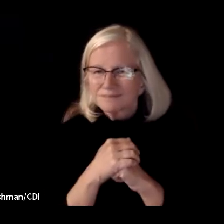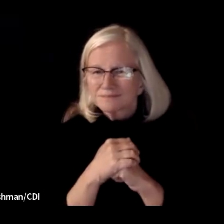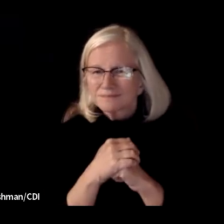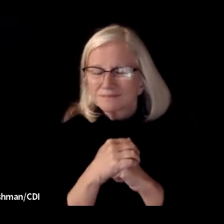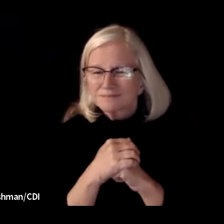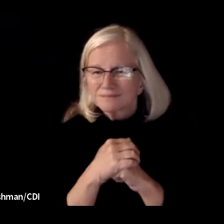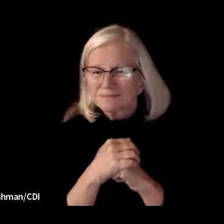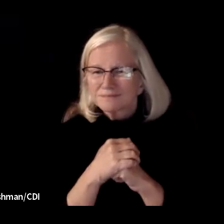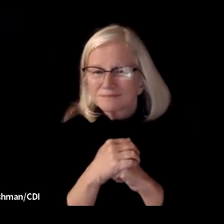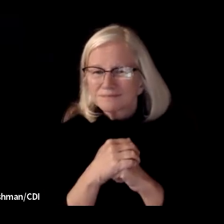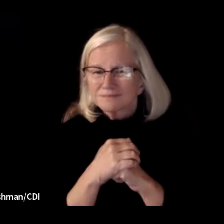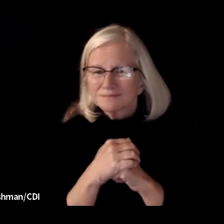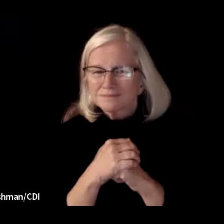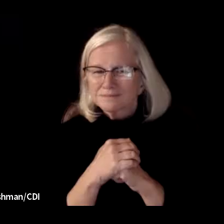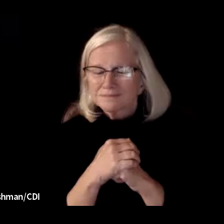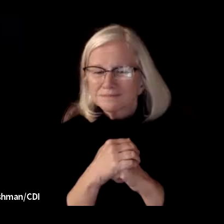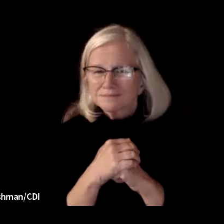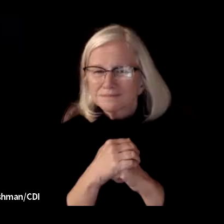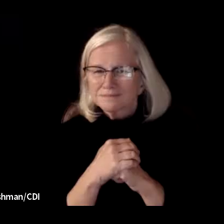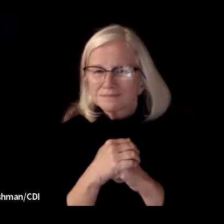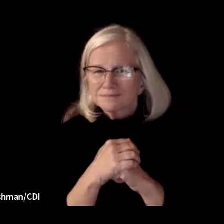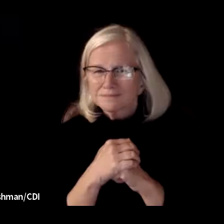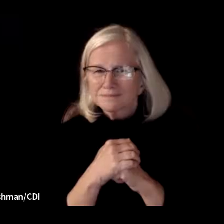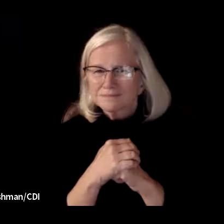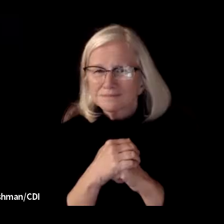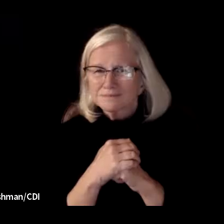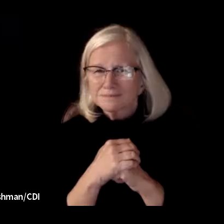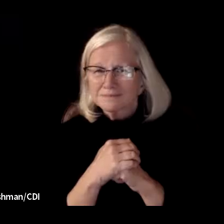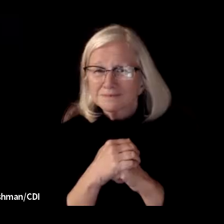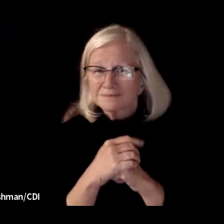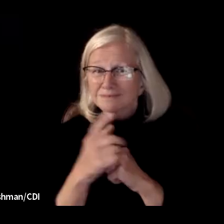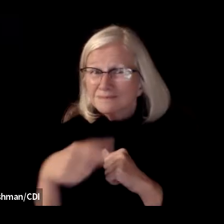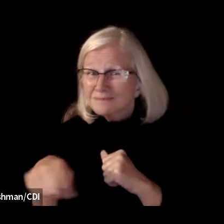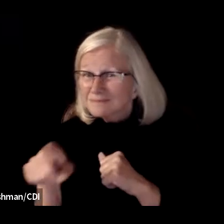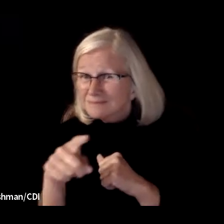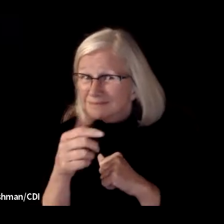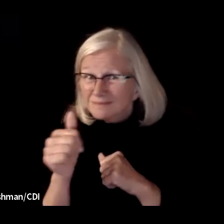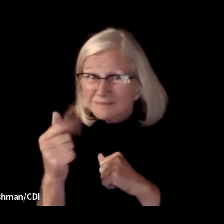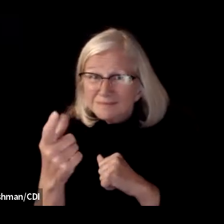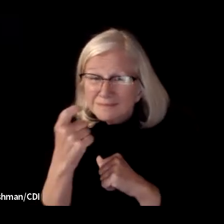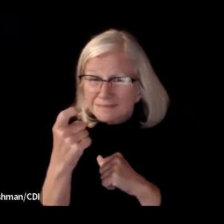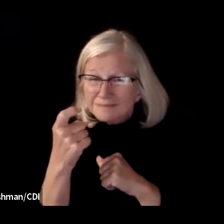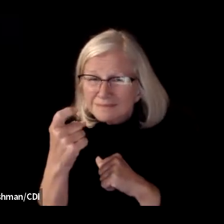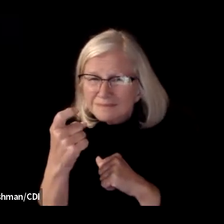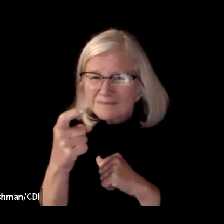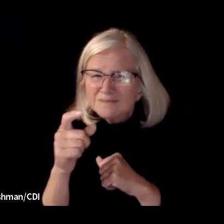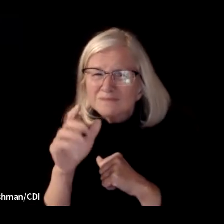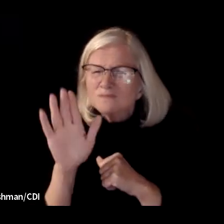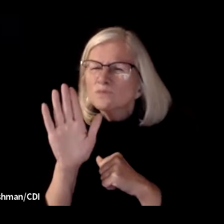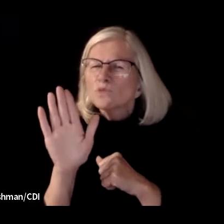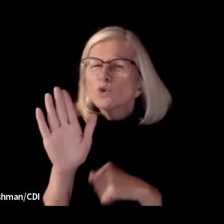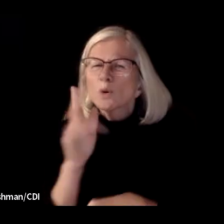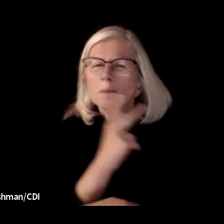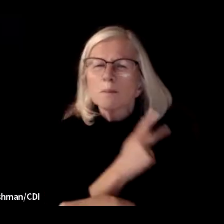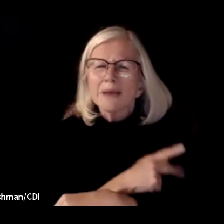But anybody else? What would you say about your patient mix these days? Yeah, I